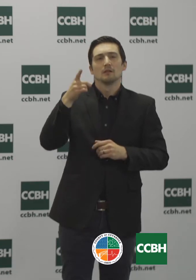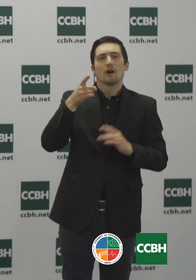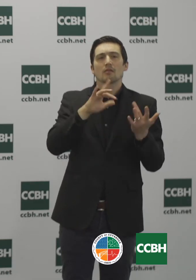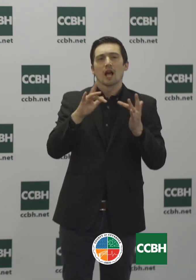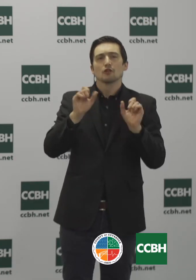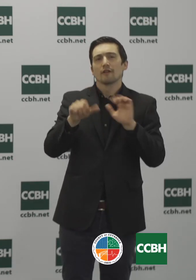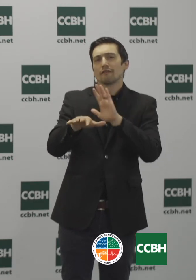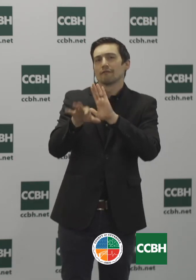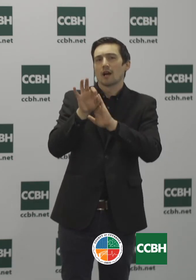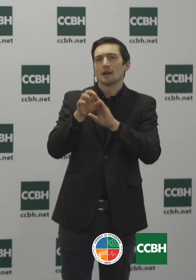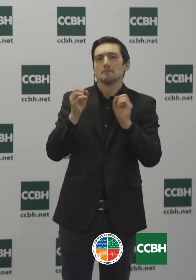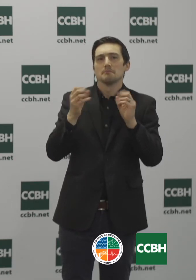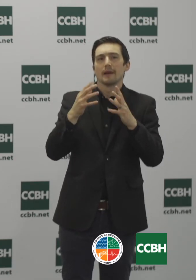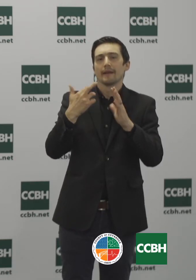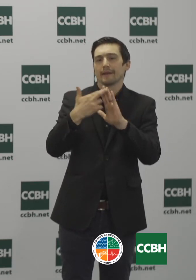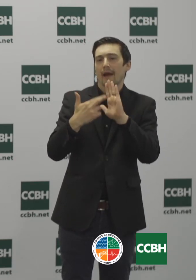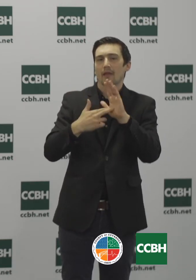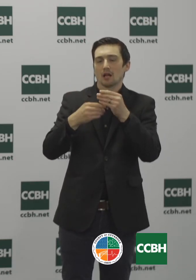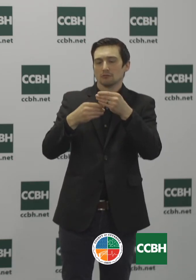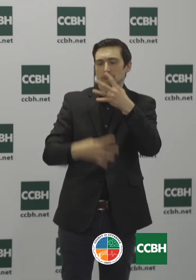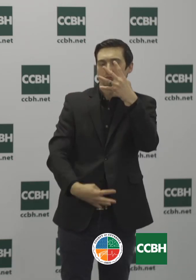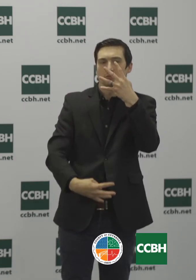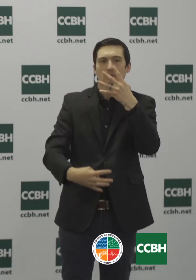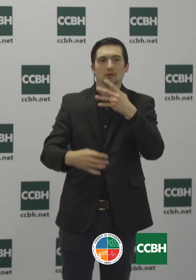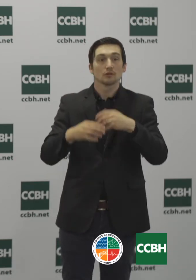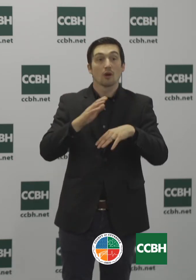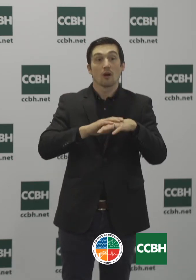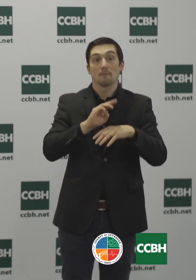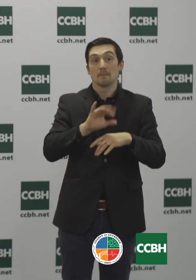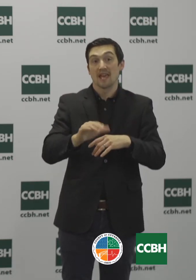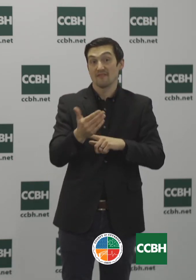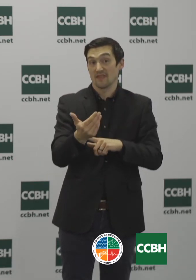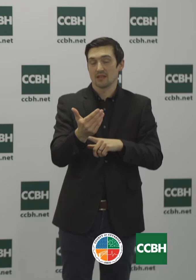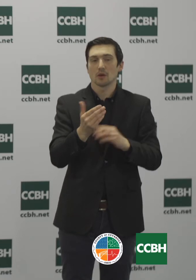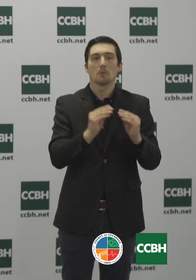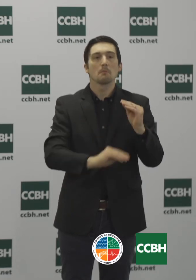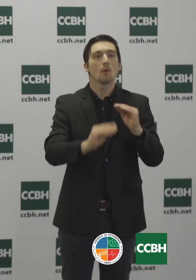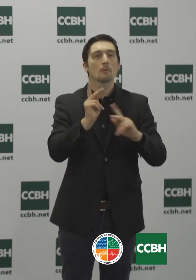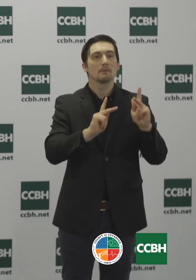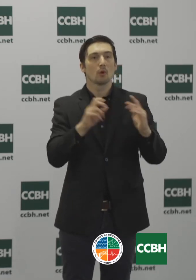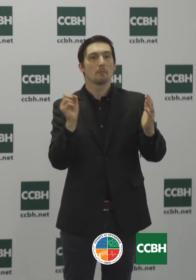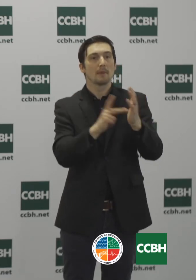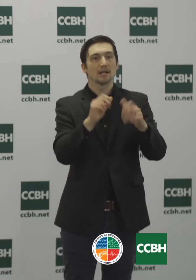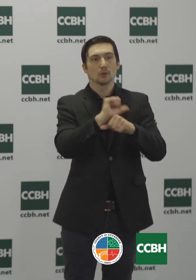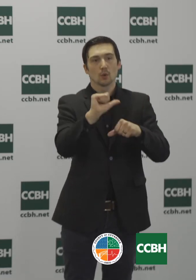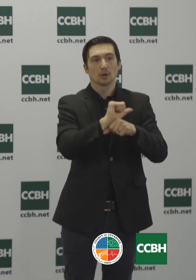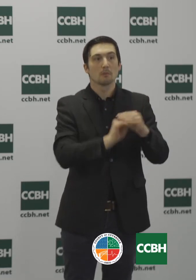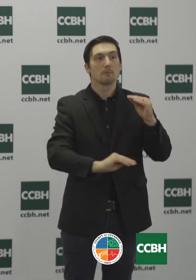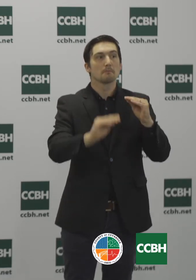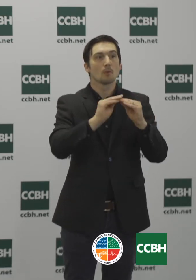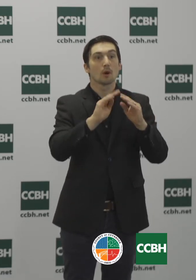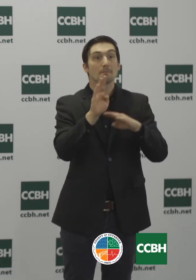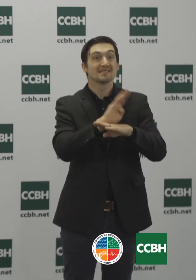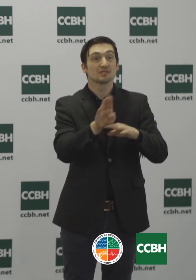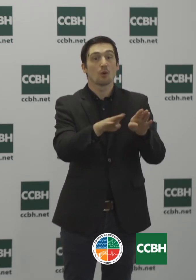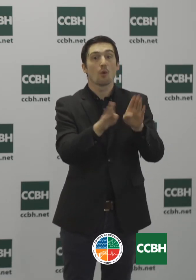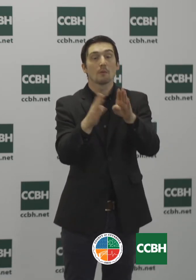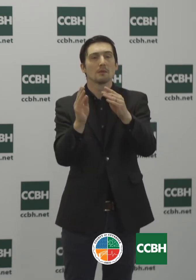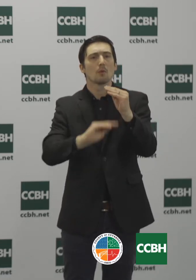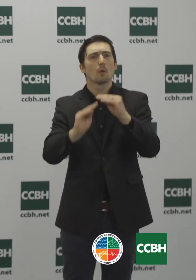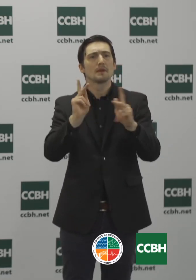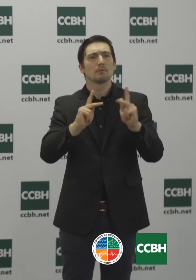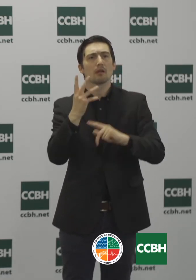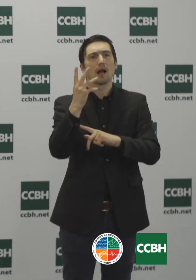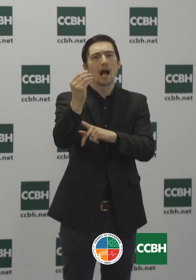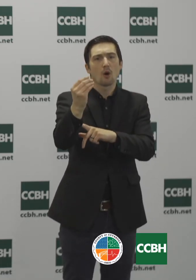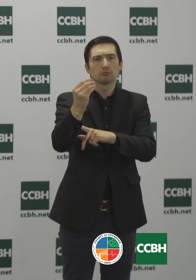reopening. And so in the coming weeks, we'll see more people returning to work and more establishments opening up and more people out and about.